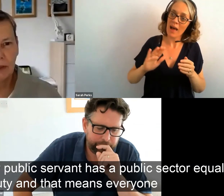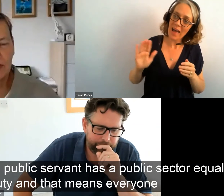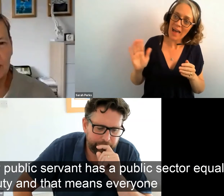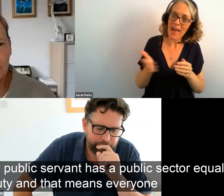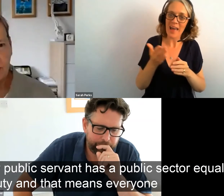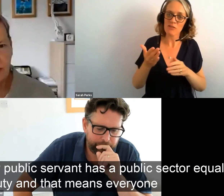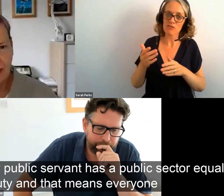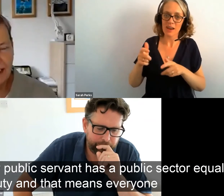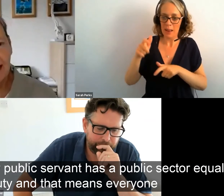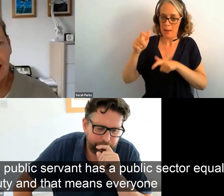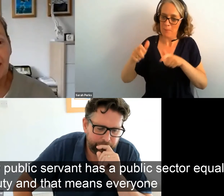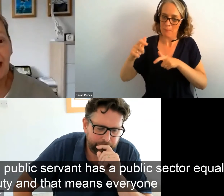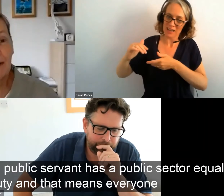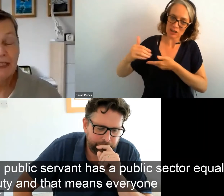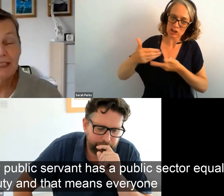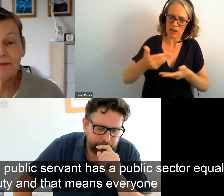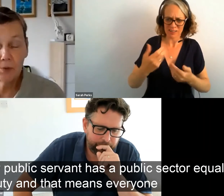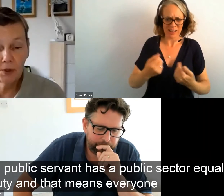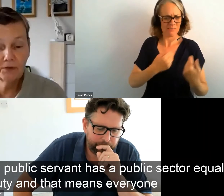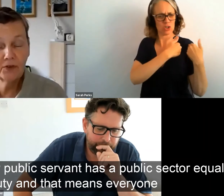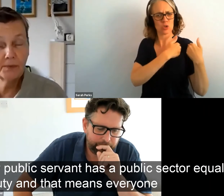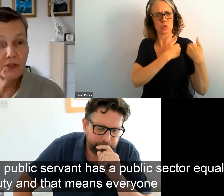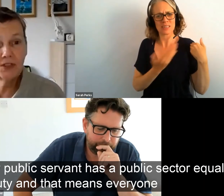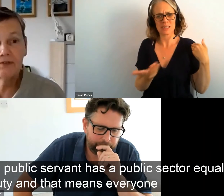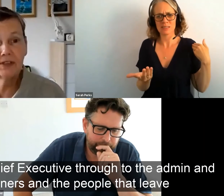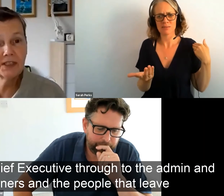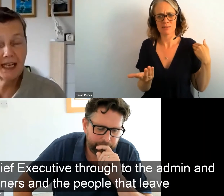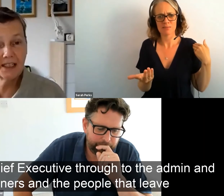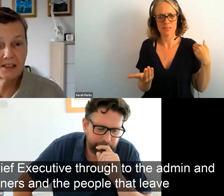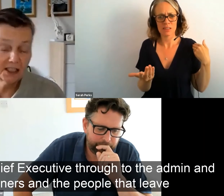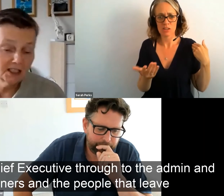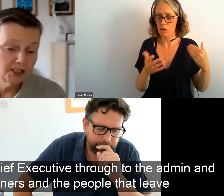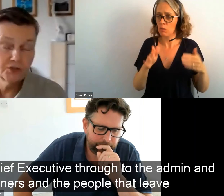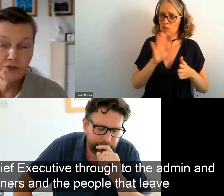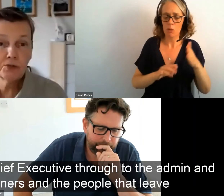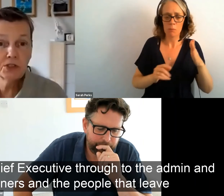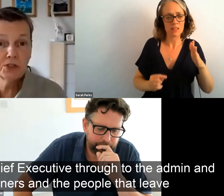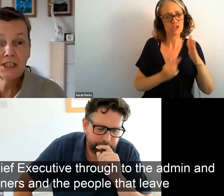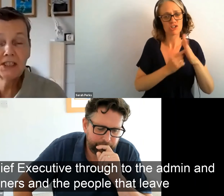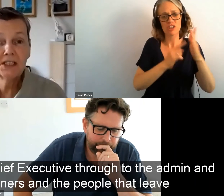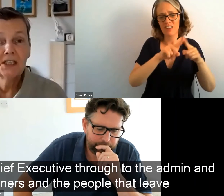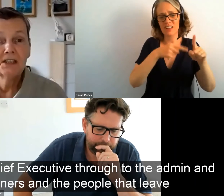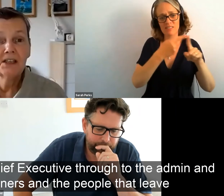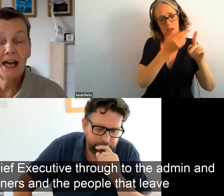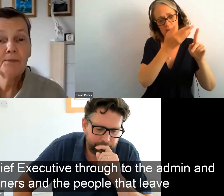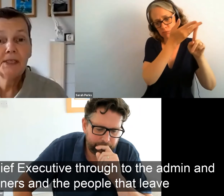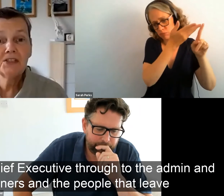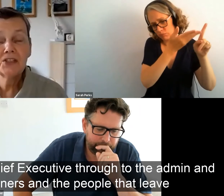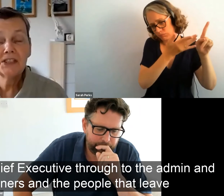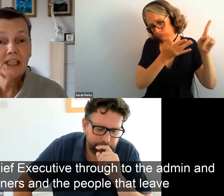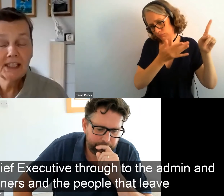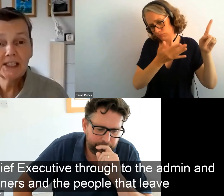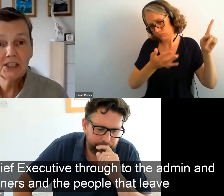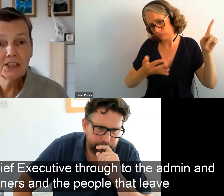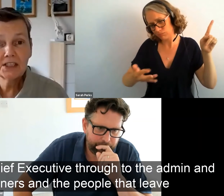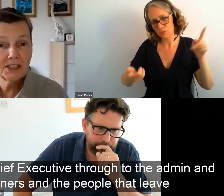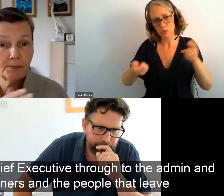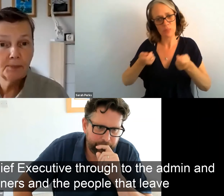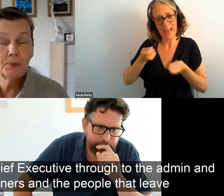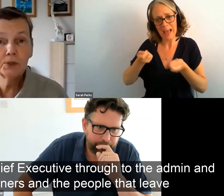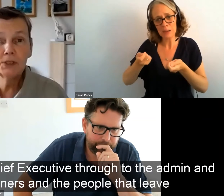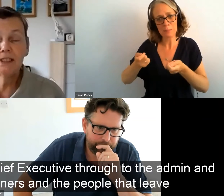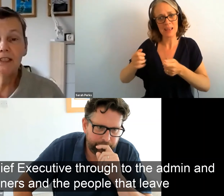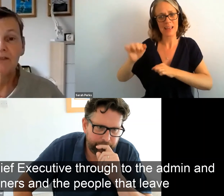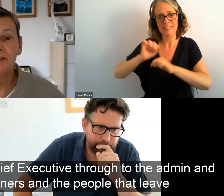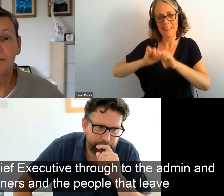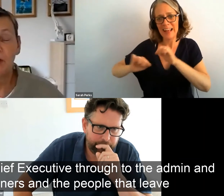public sector equality duty. And that means everyone from the chief execs through to the admins and the cleaners and